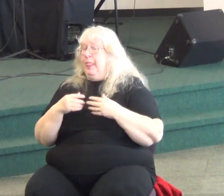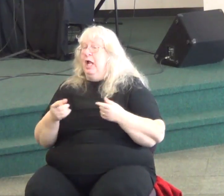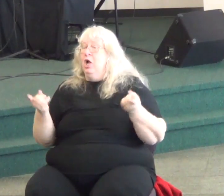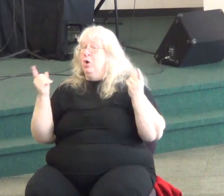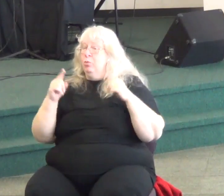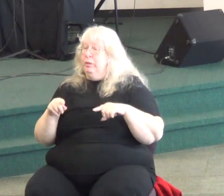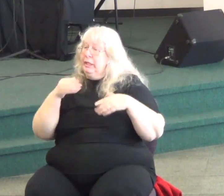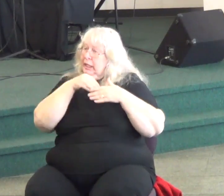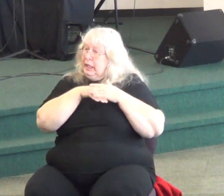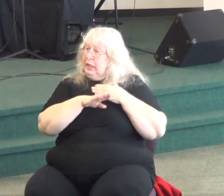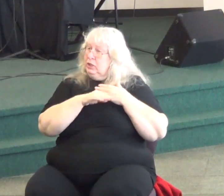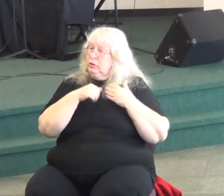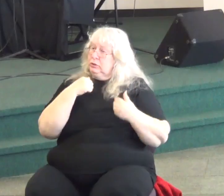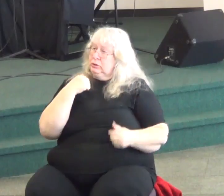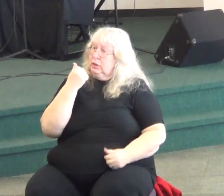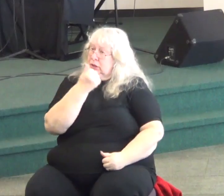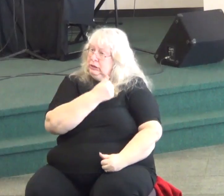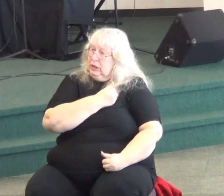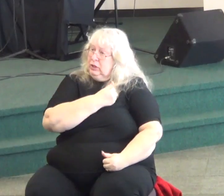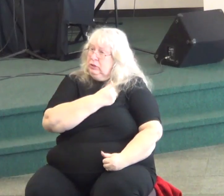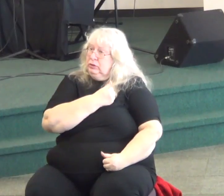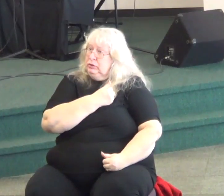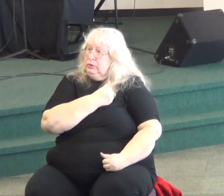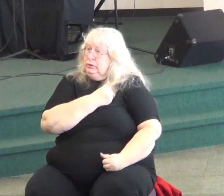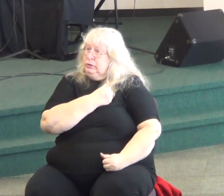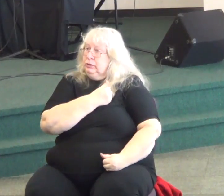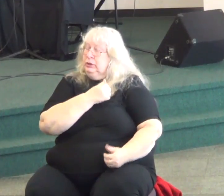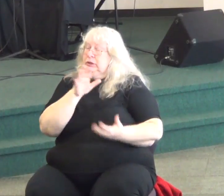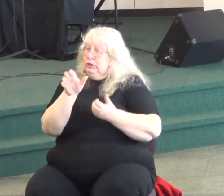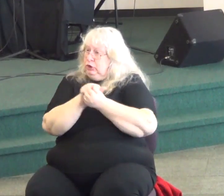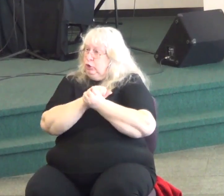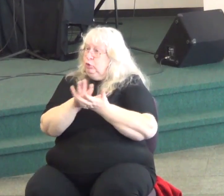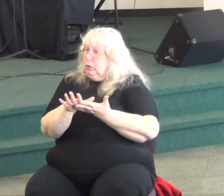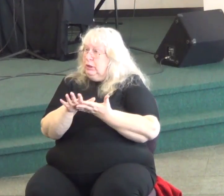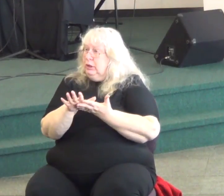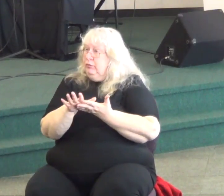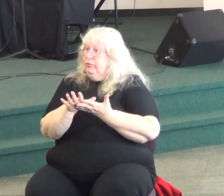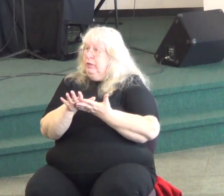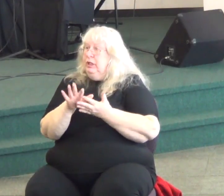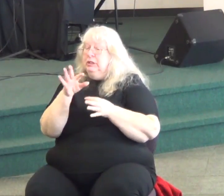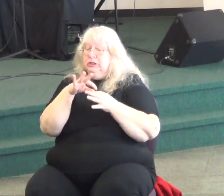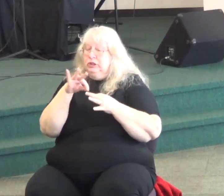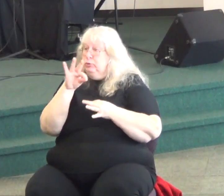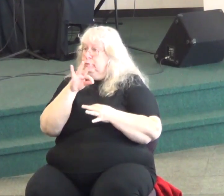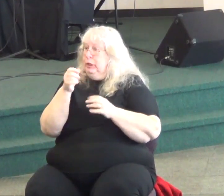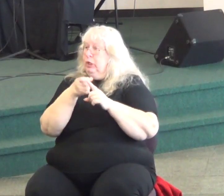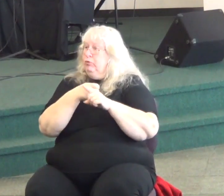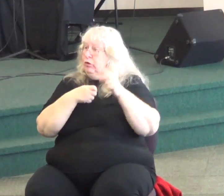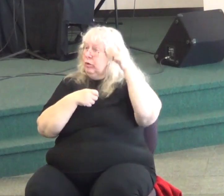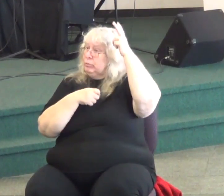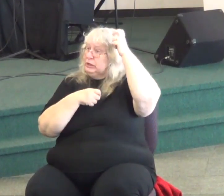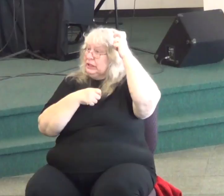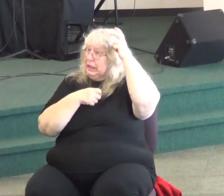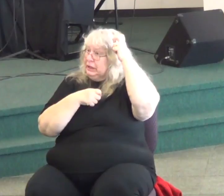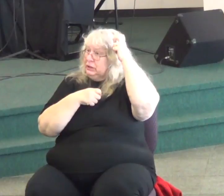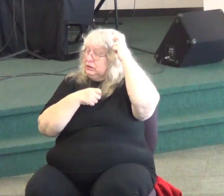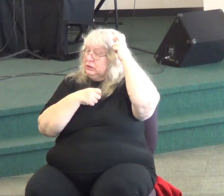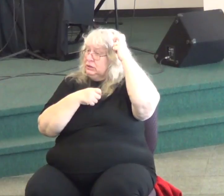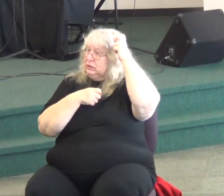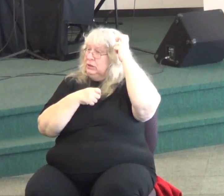destruction. It's a spirit from Satan. Scripture says, I didn't give you a spirit of fear. I gave you a spirit of